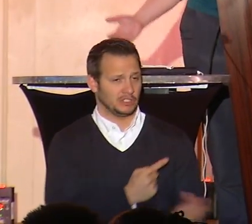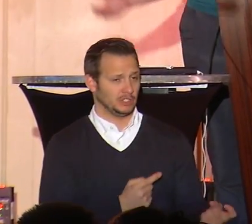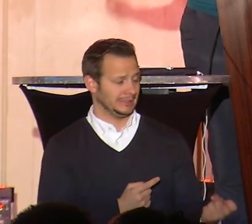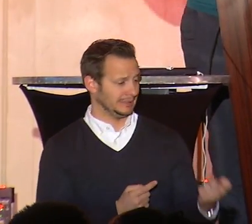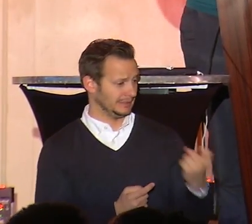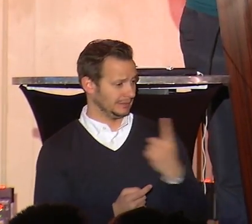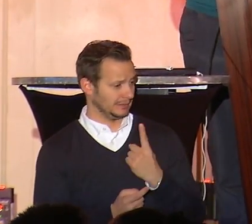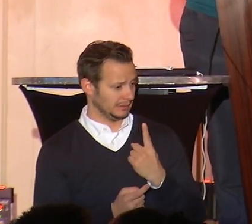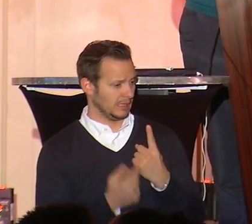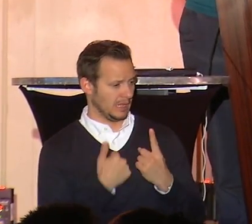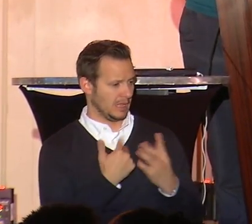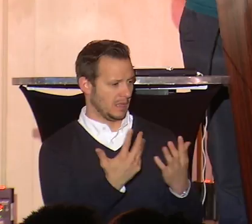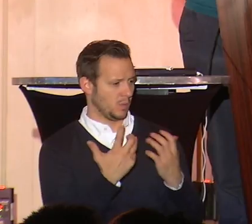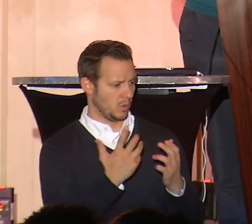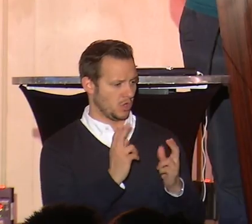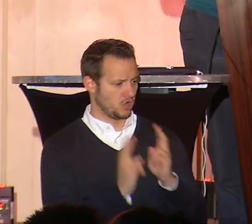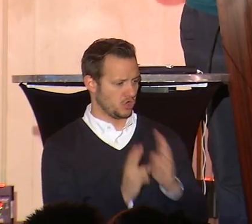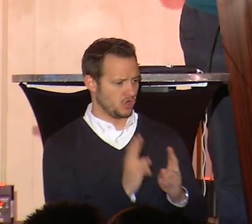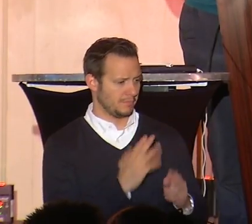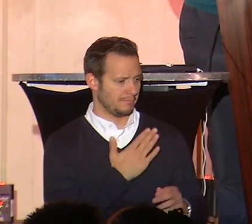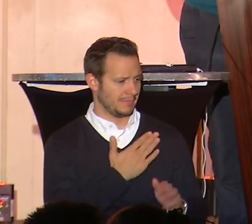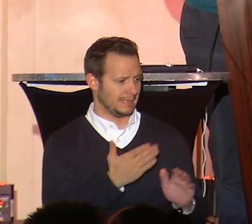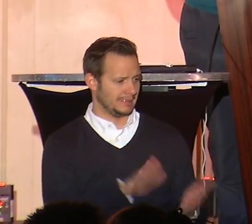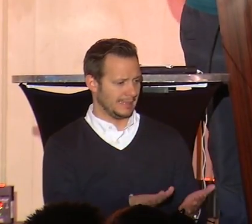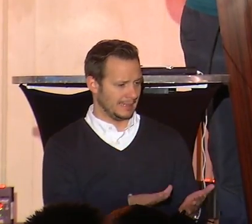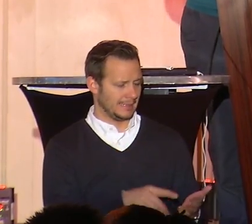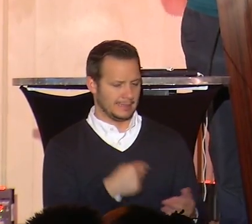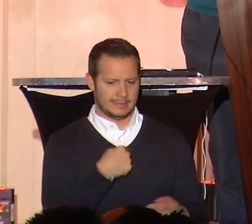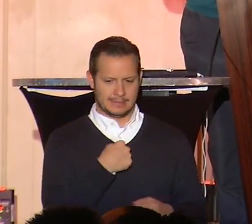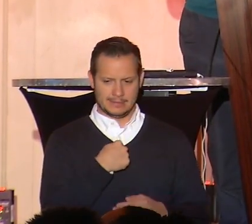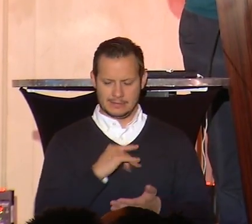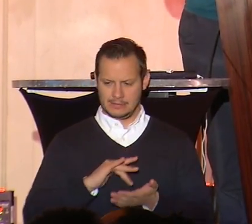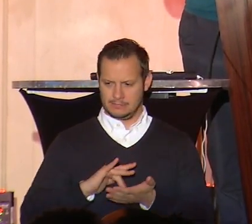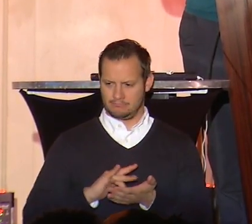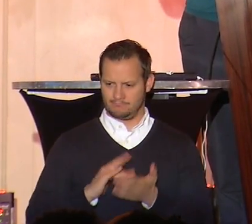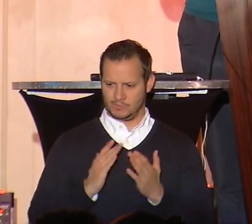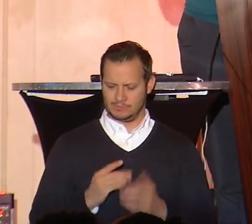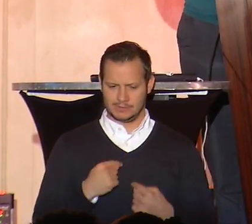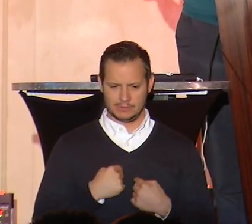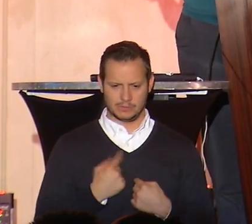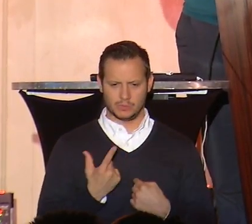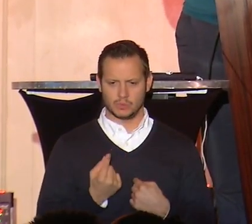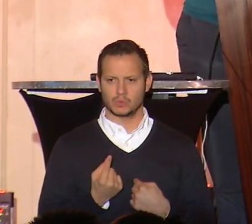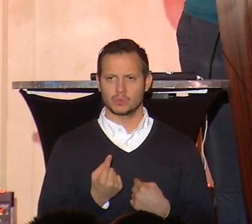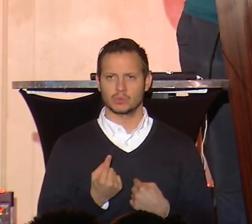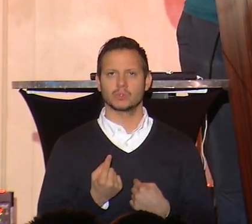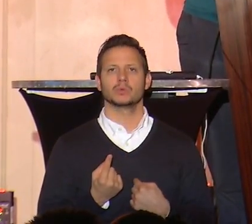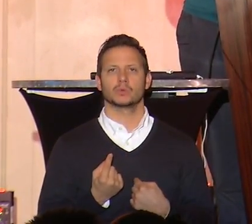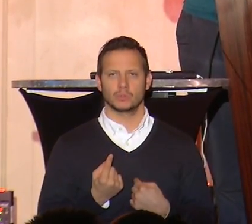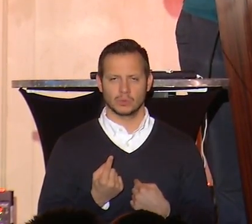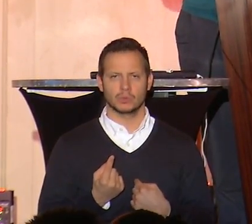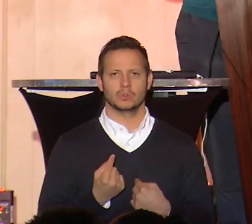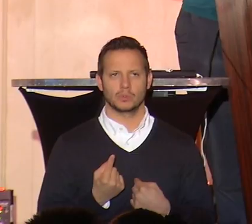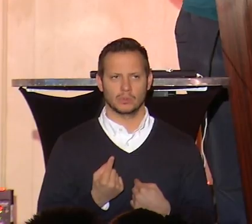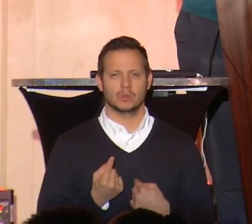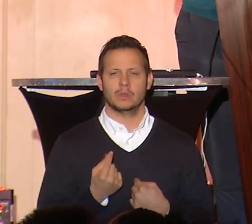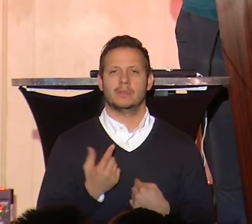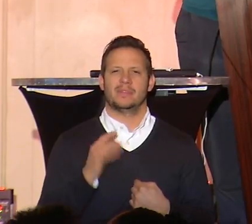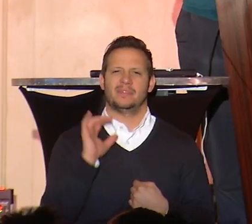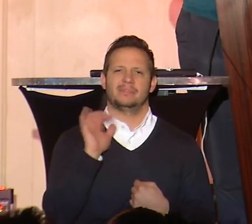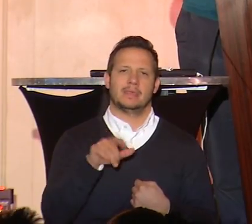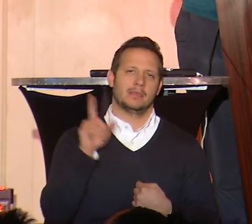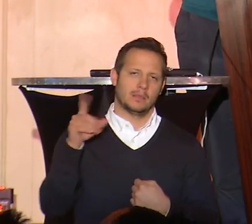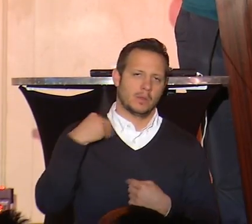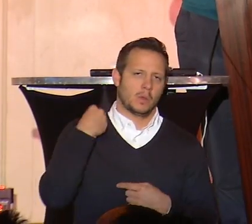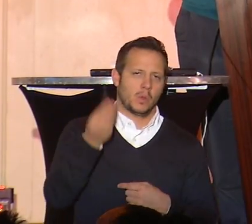them, I want to hasten my death? What does a pharmacist do when he or she receives that prescription? So that's what the Oregon